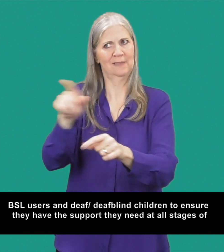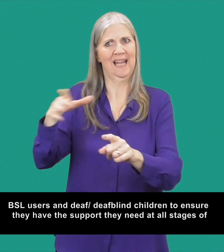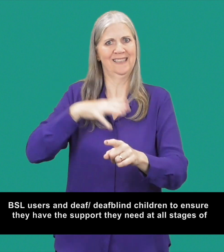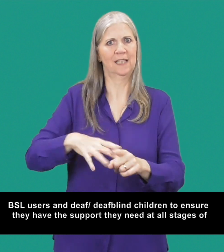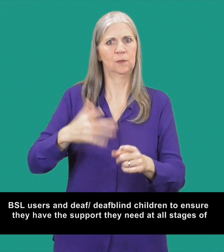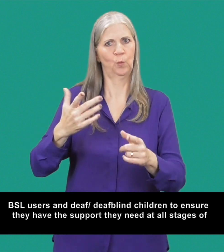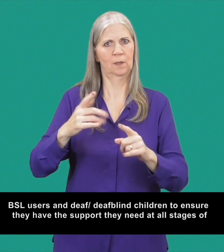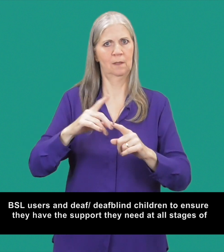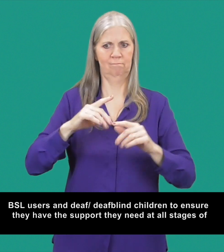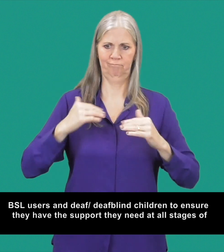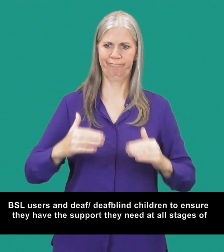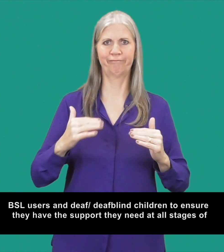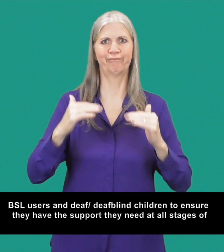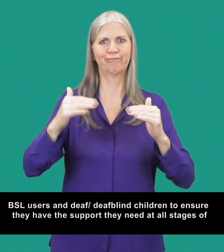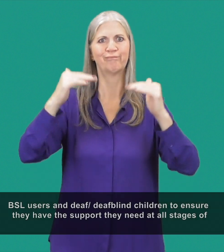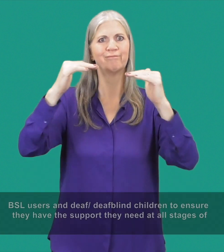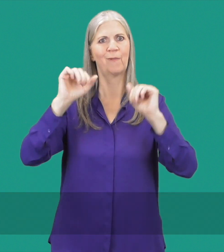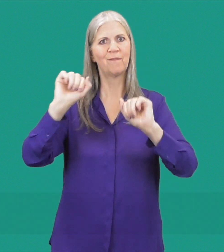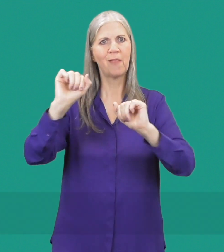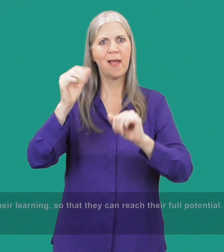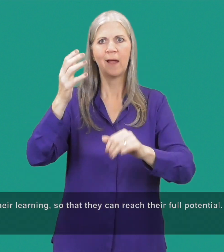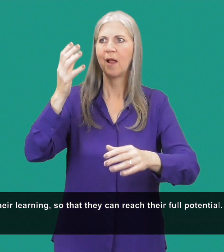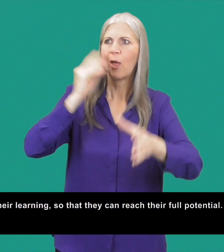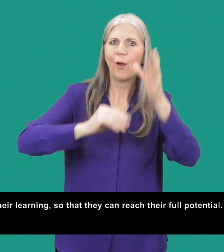of their learning so that they can reach their full potential.